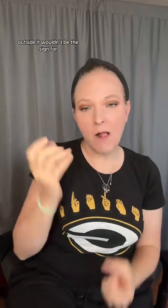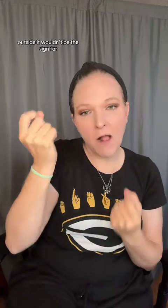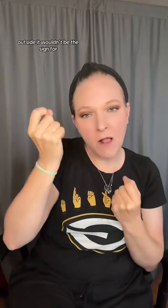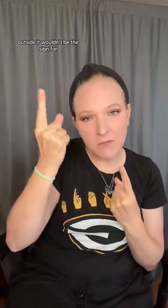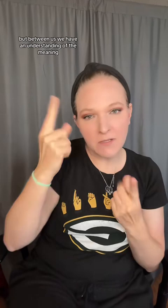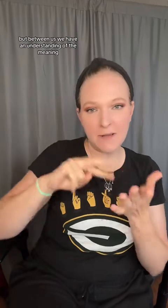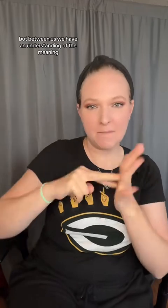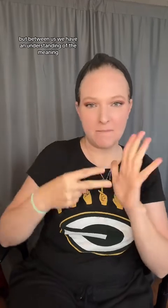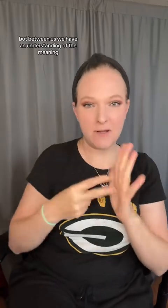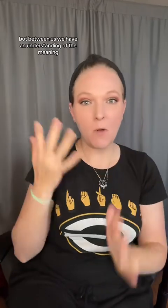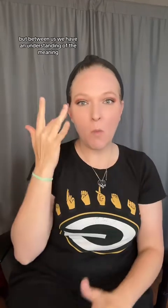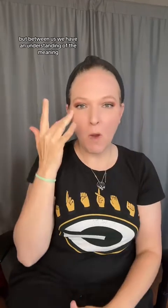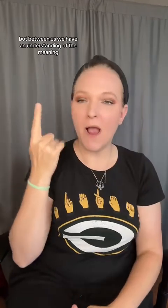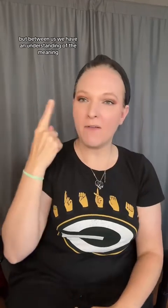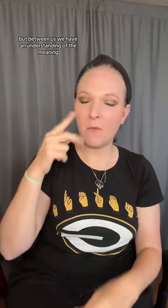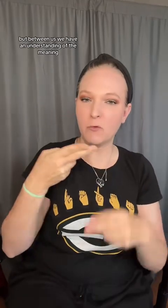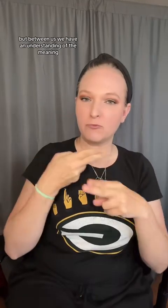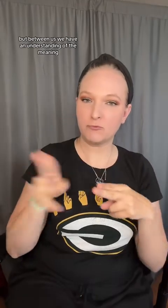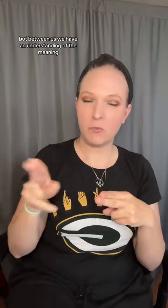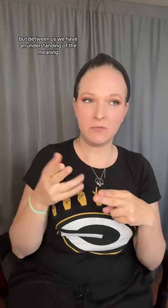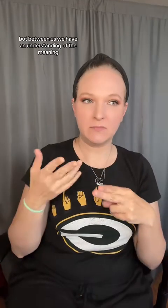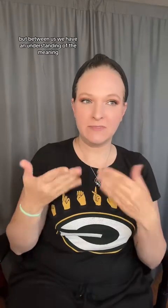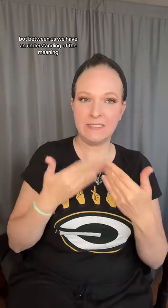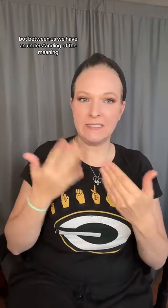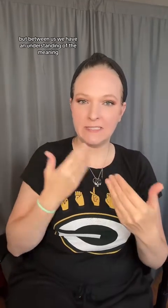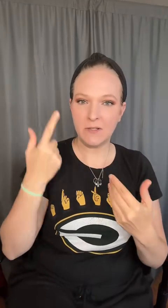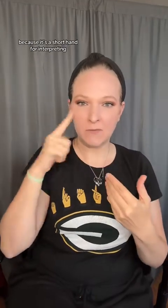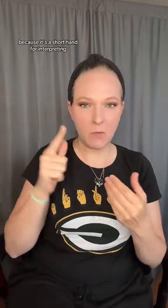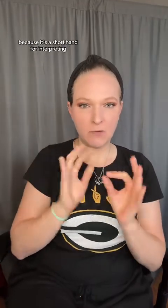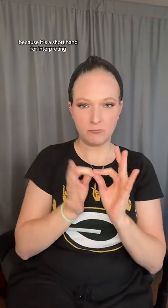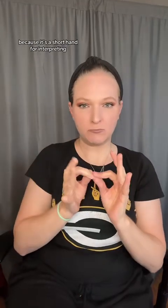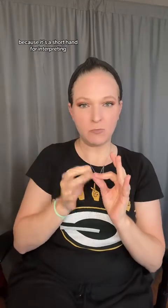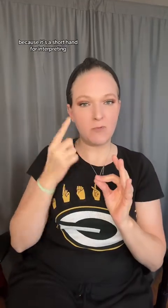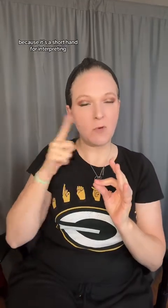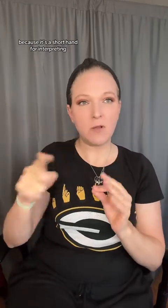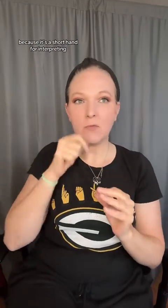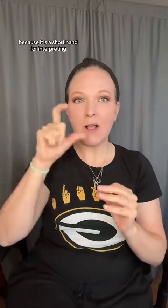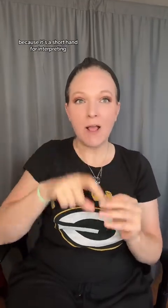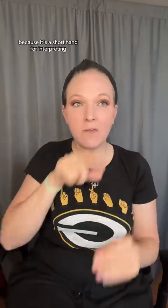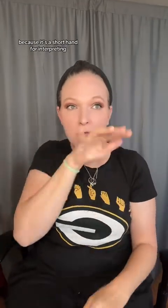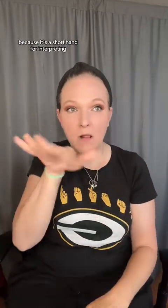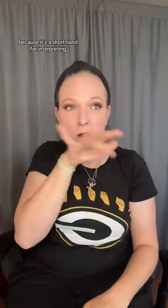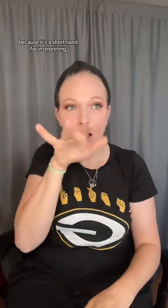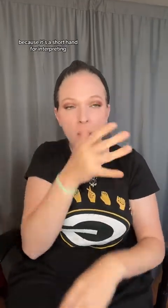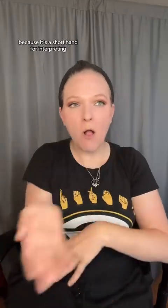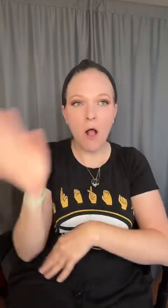it, but between us, we have an understanding of the meaning because it's a shorthand for interpreting. And it